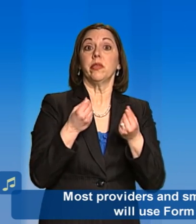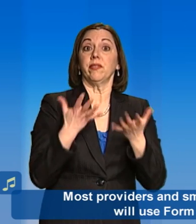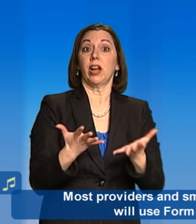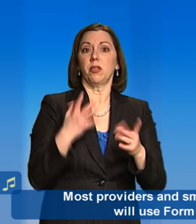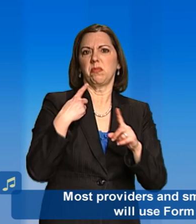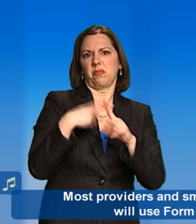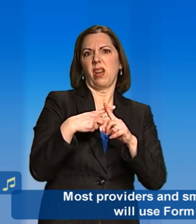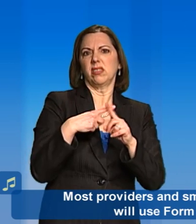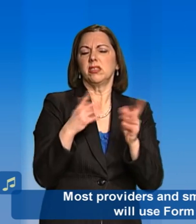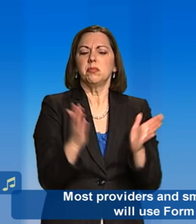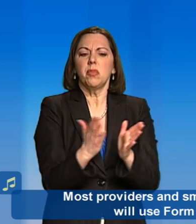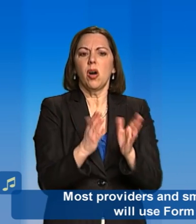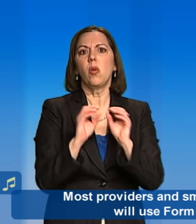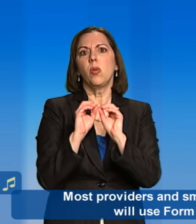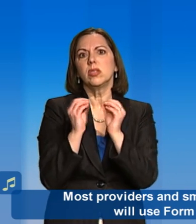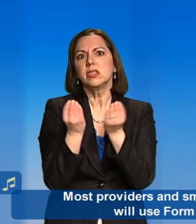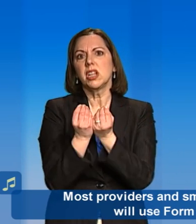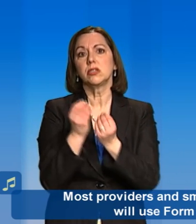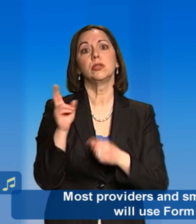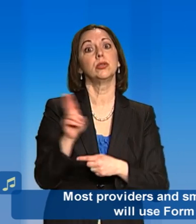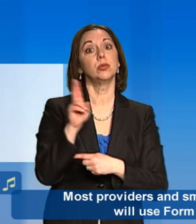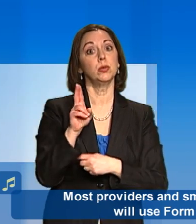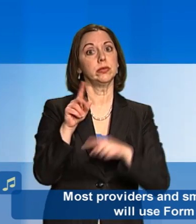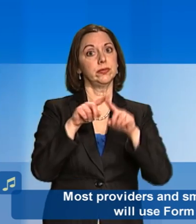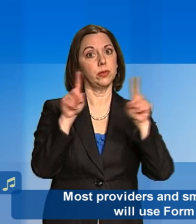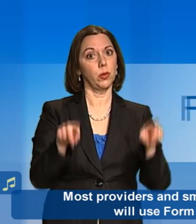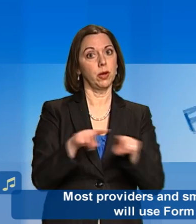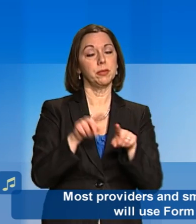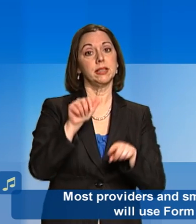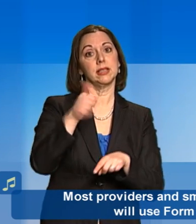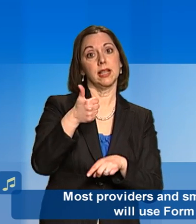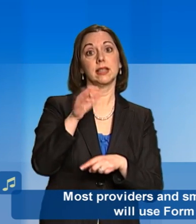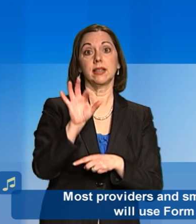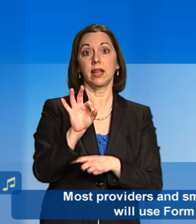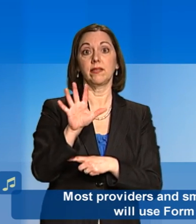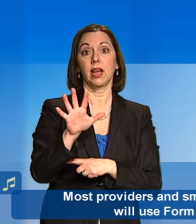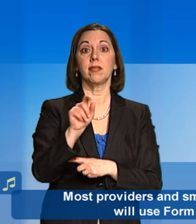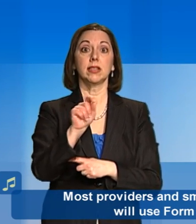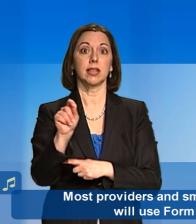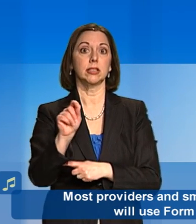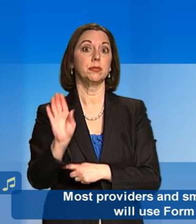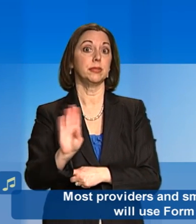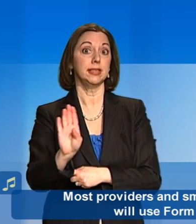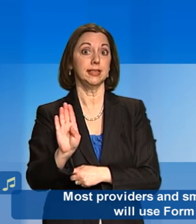Most providers and smaller employers will use Form 1095-B.